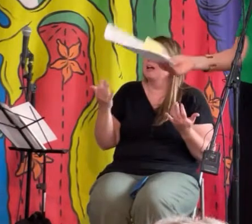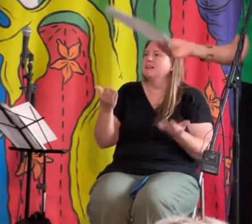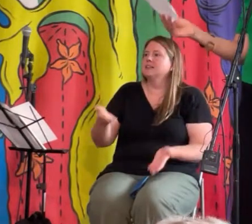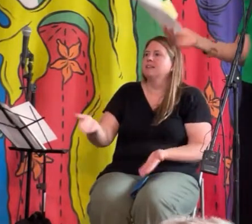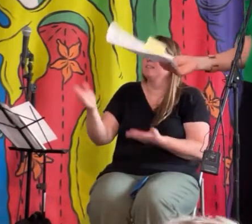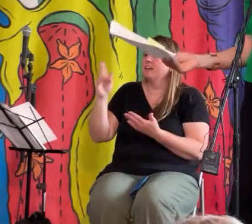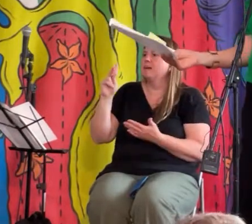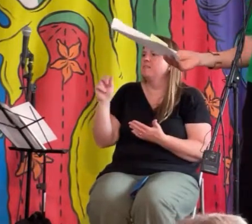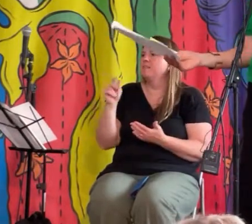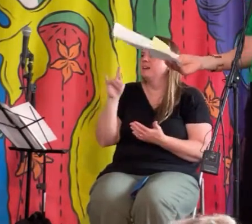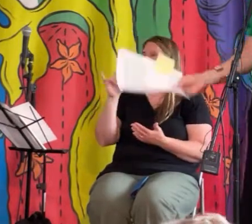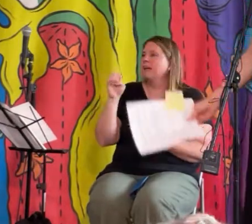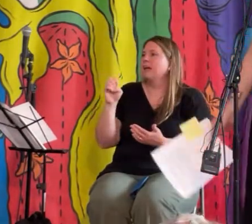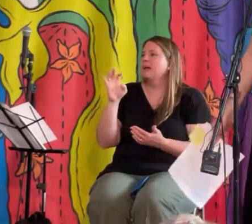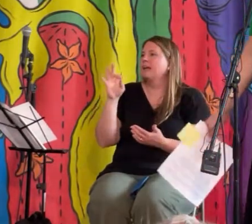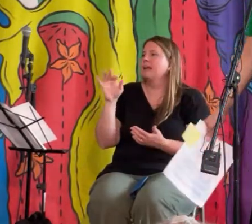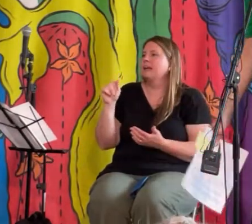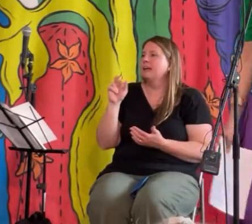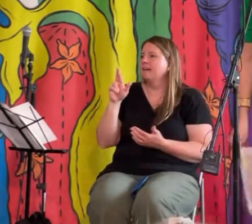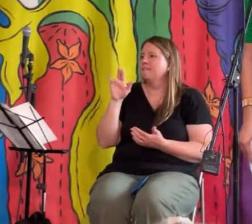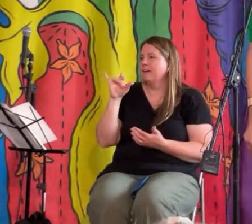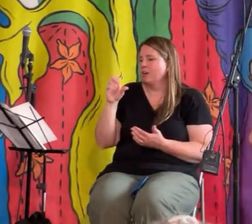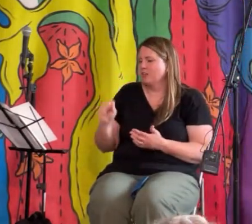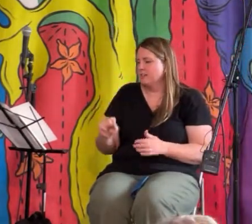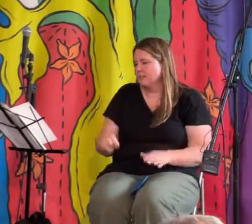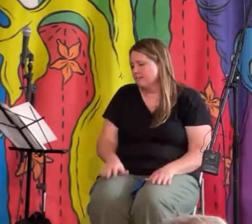for Katie Farris.